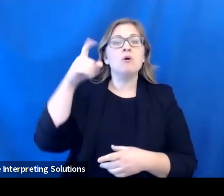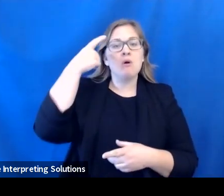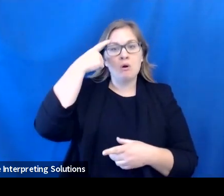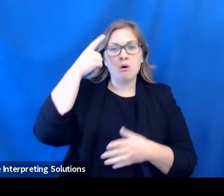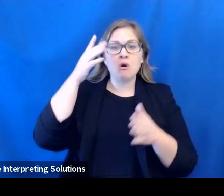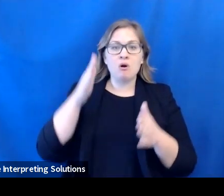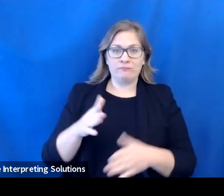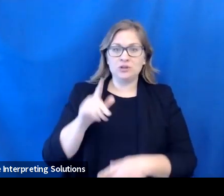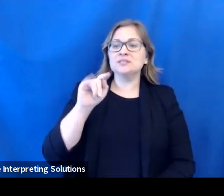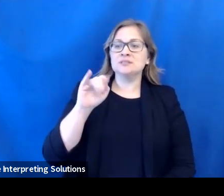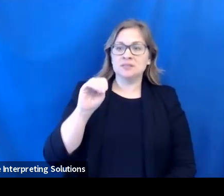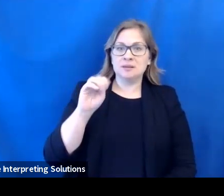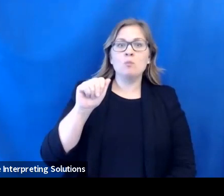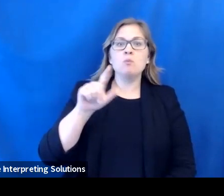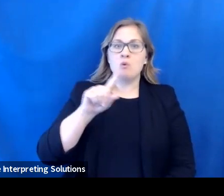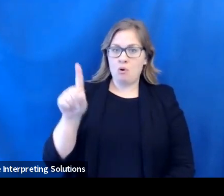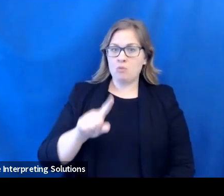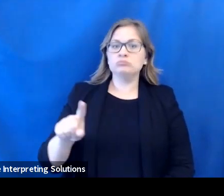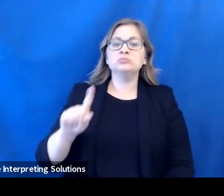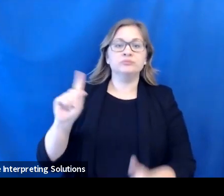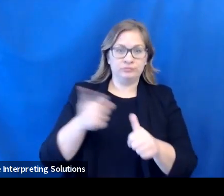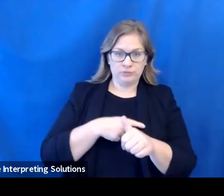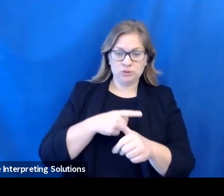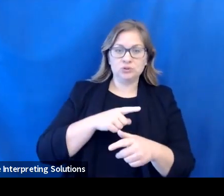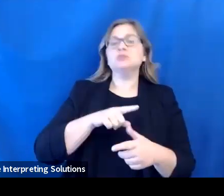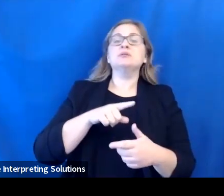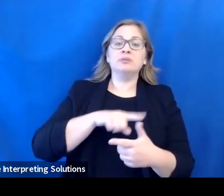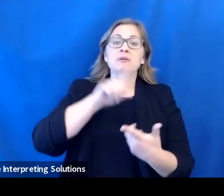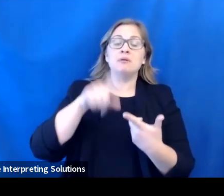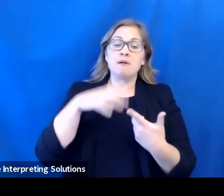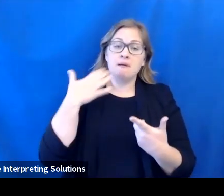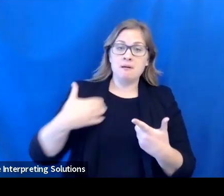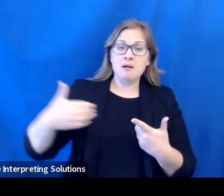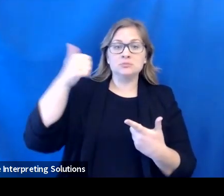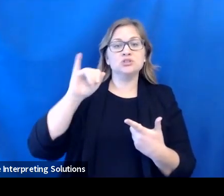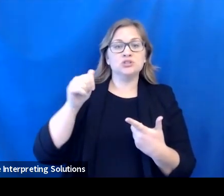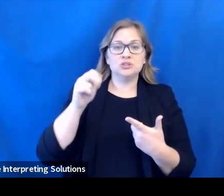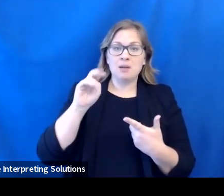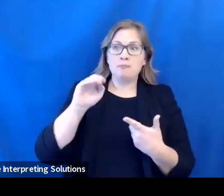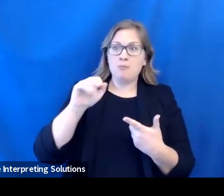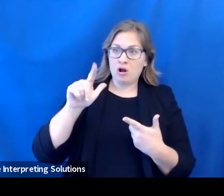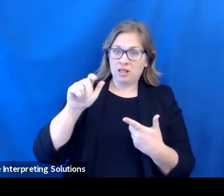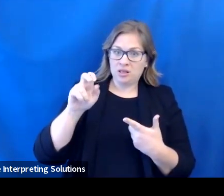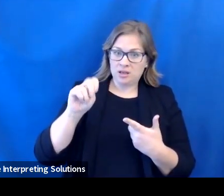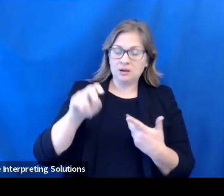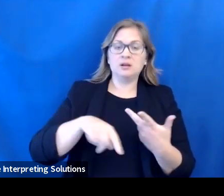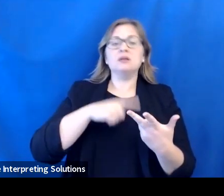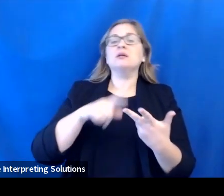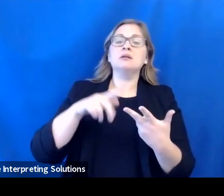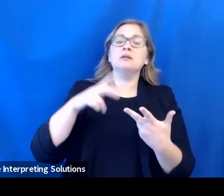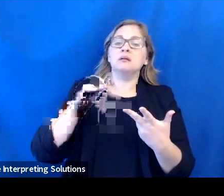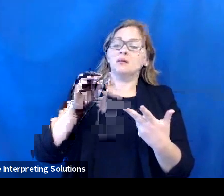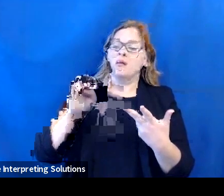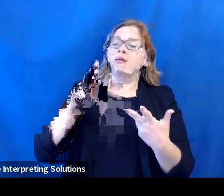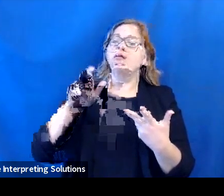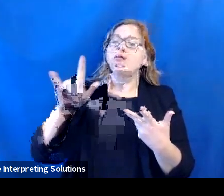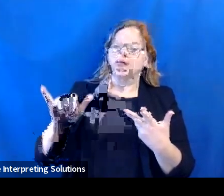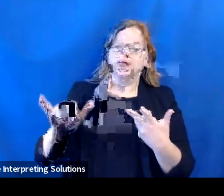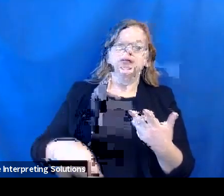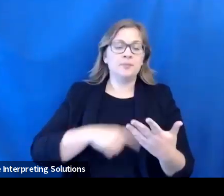Malcolm, State Emergency Management Director Joe Kelly, and the Minnesota Department of Employment and Economic Development Commissioner. As